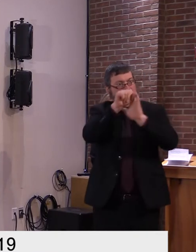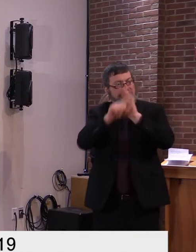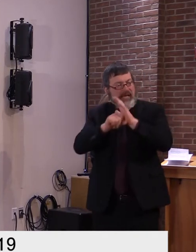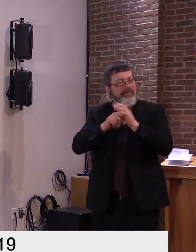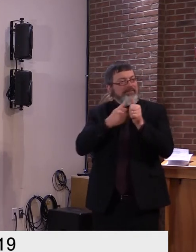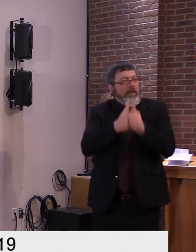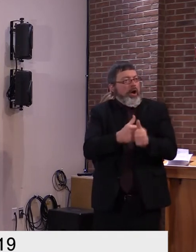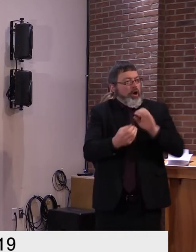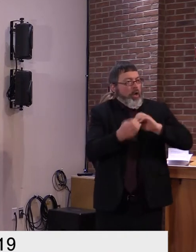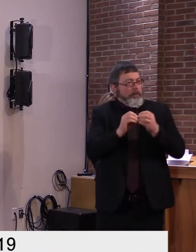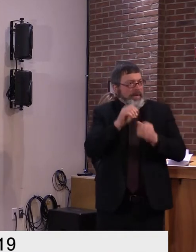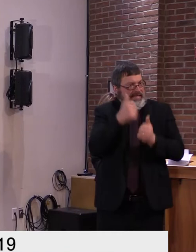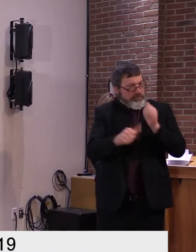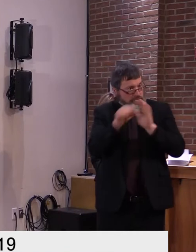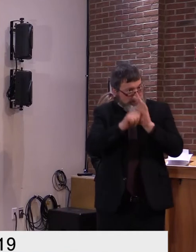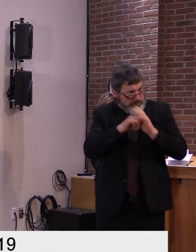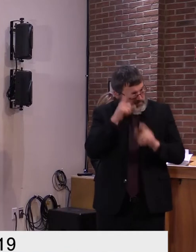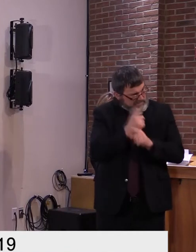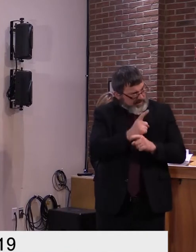it. Thank you.